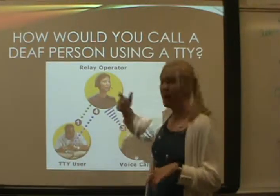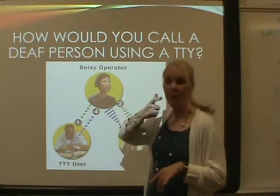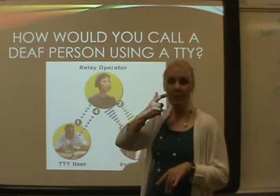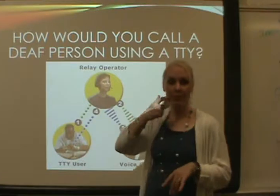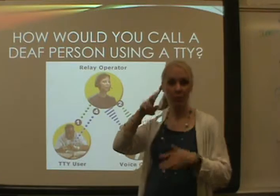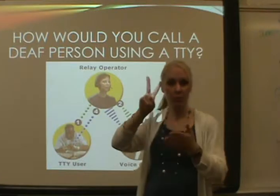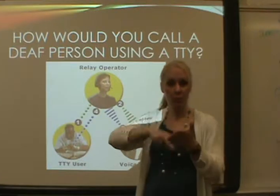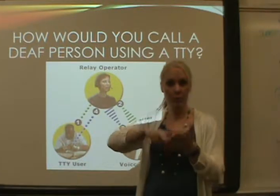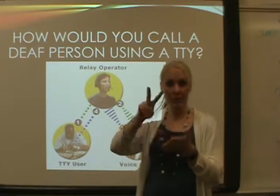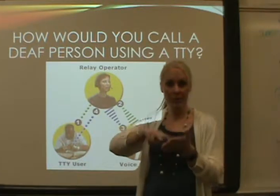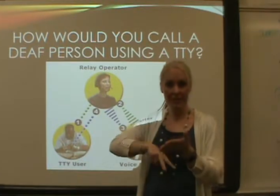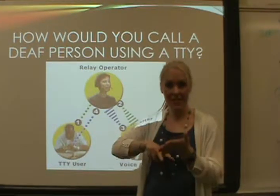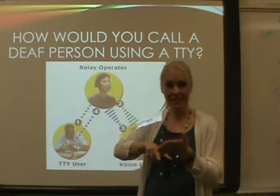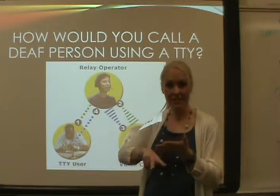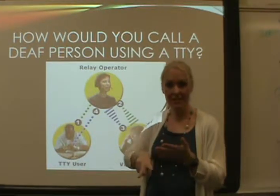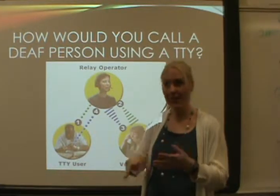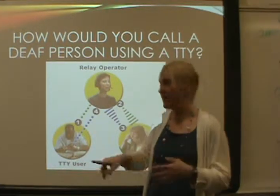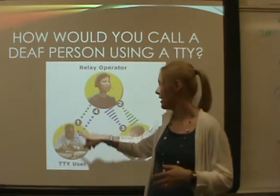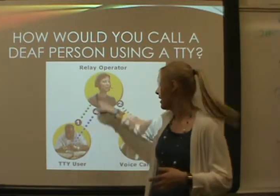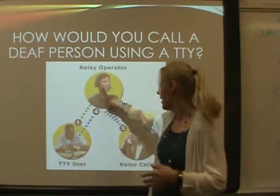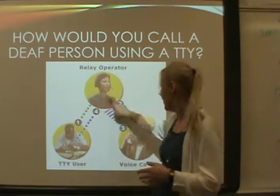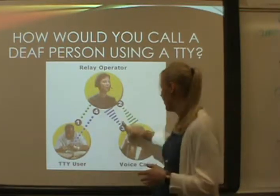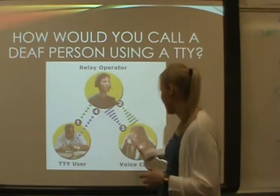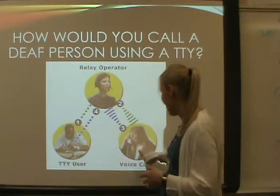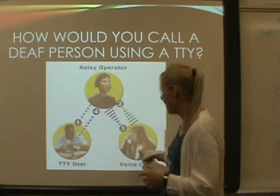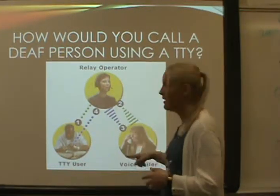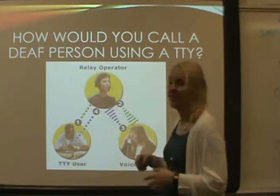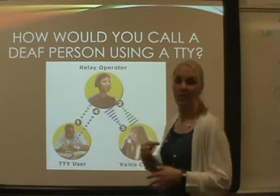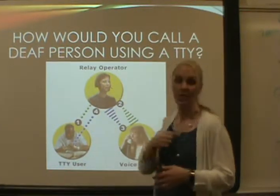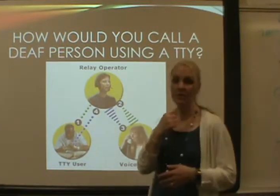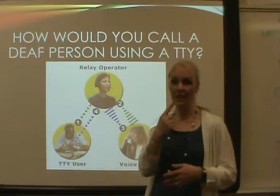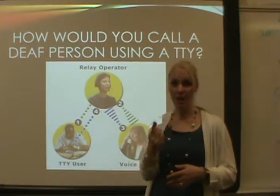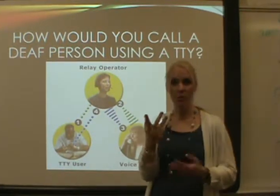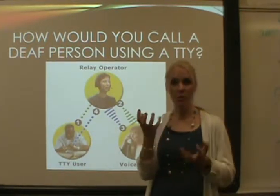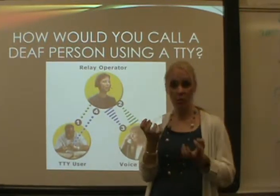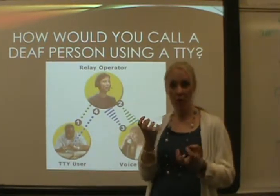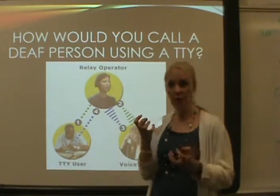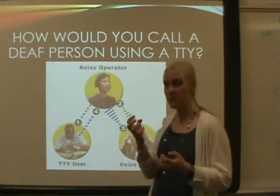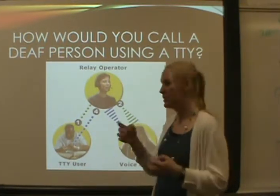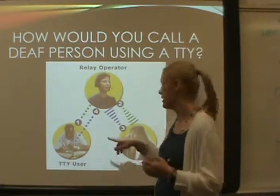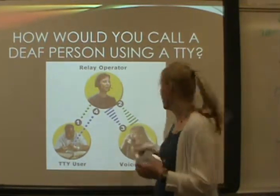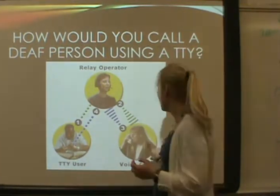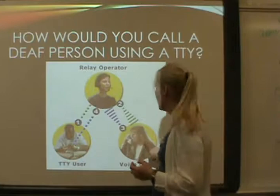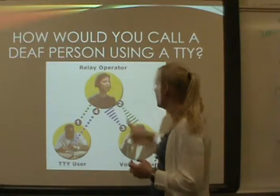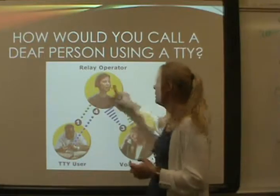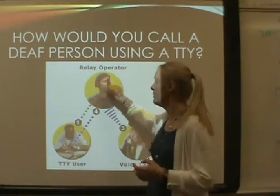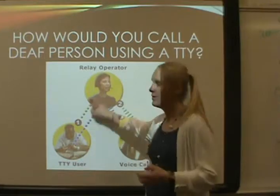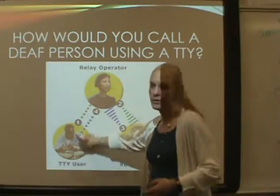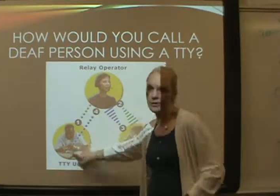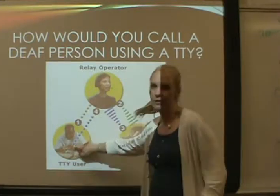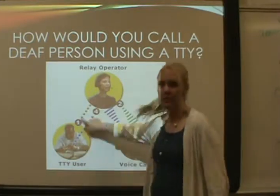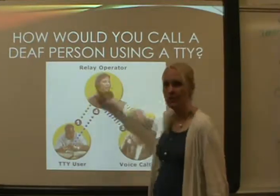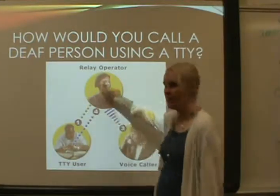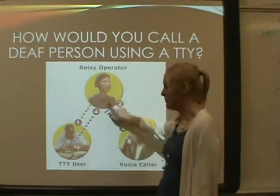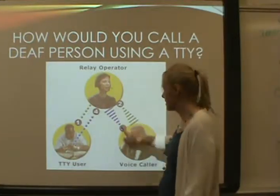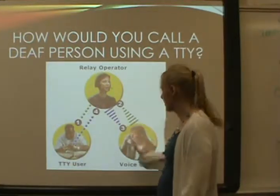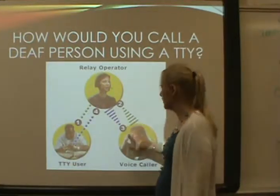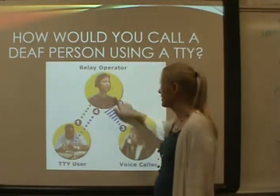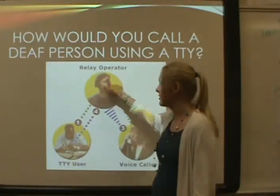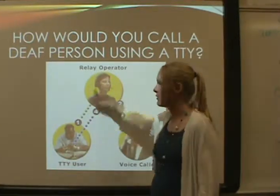operator will read what he says. Then you say what you want, Do, do, do, do, do,